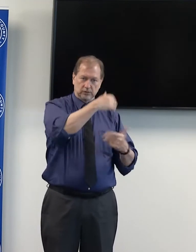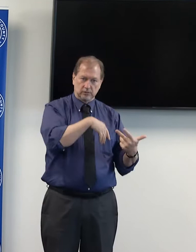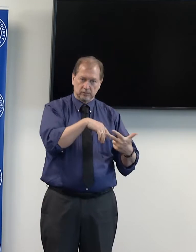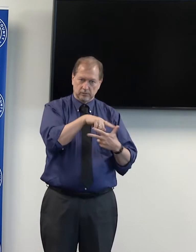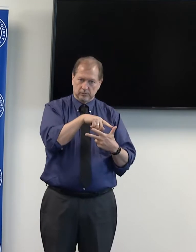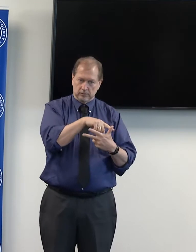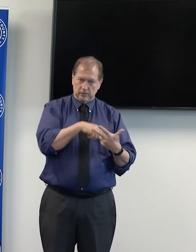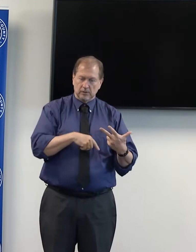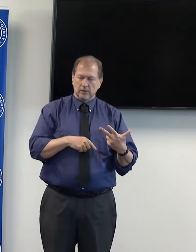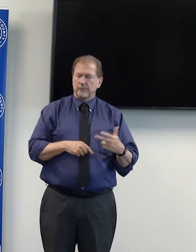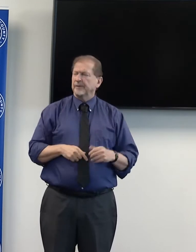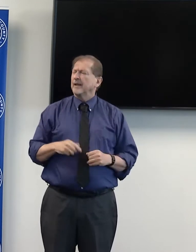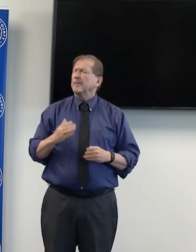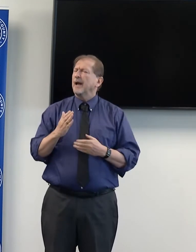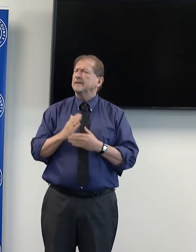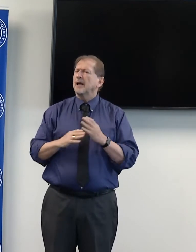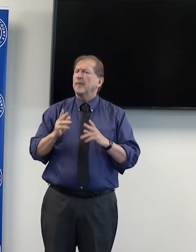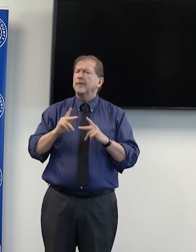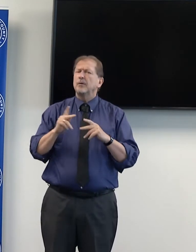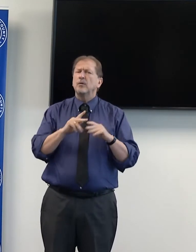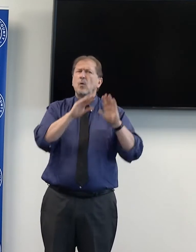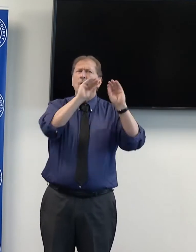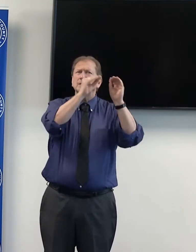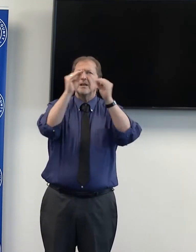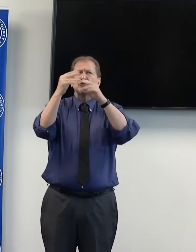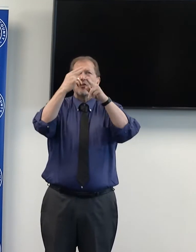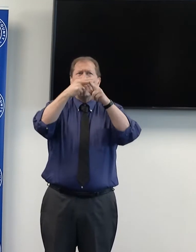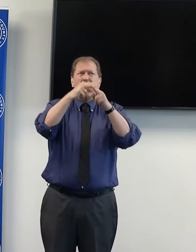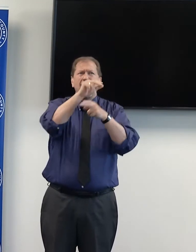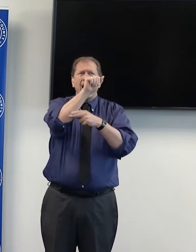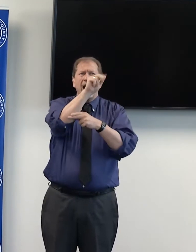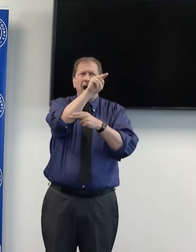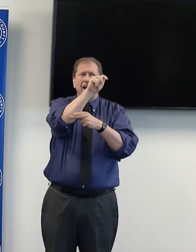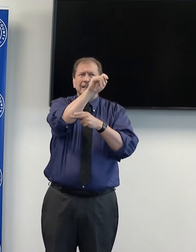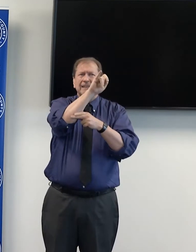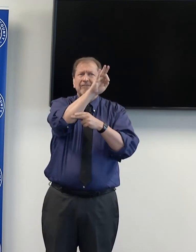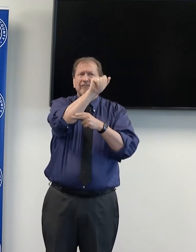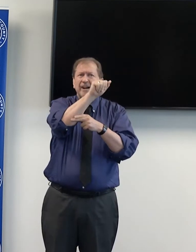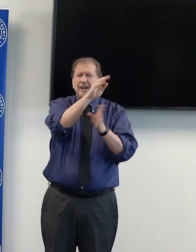about Antifa. Do you have any idea who's doing it? I have no idea.